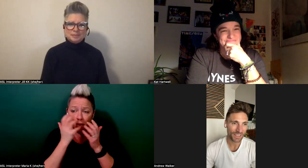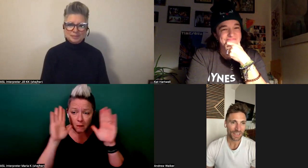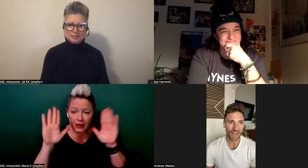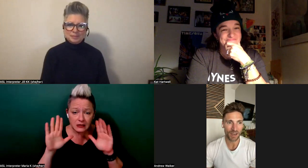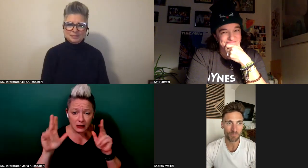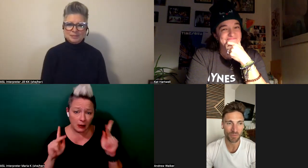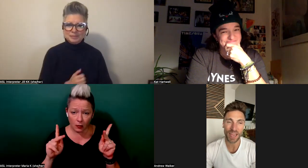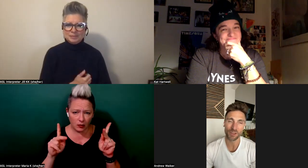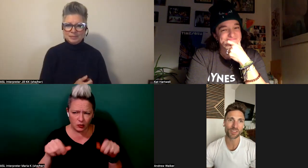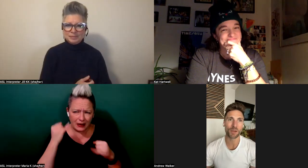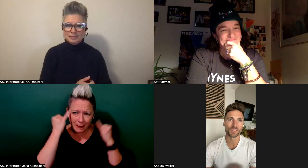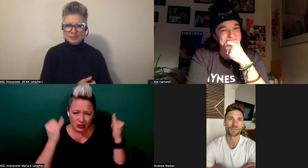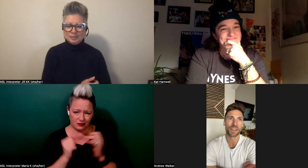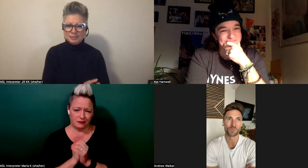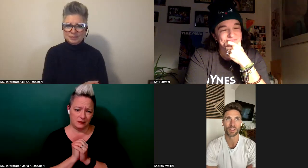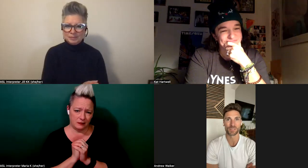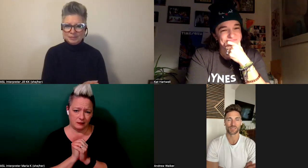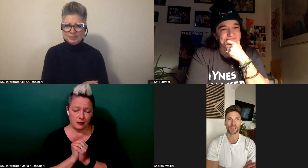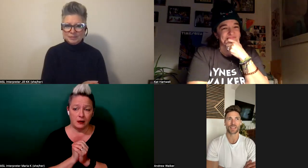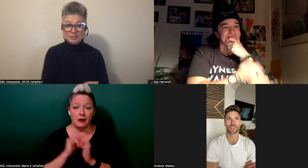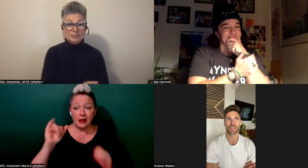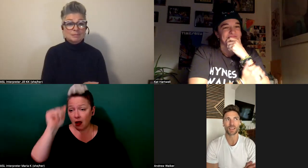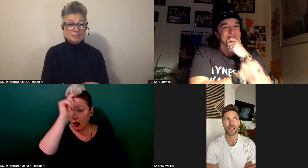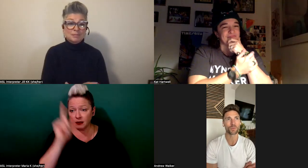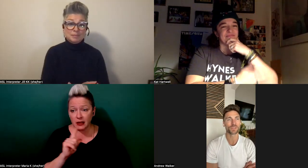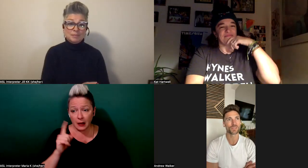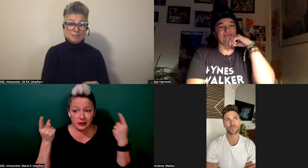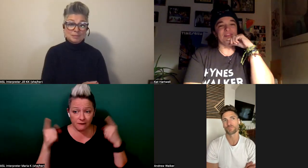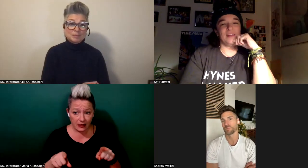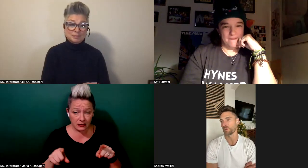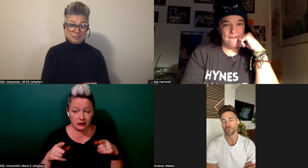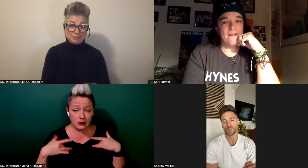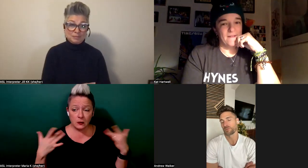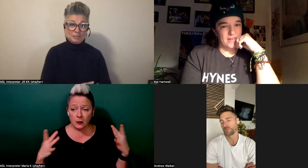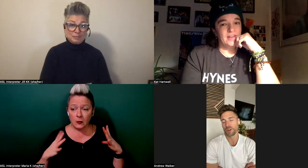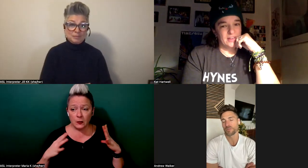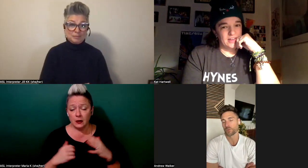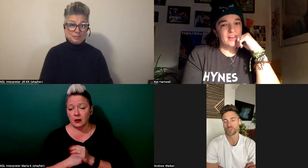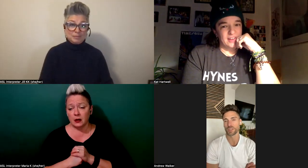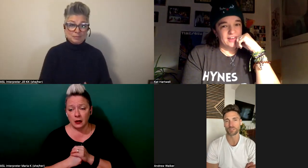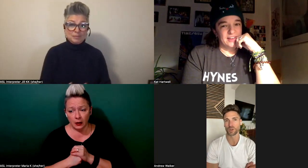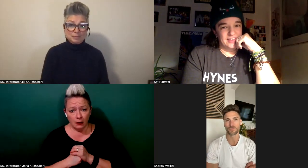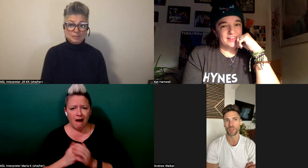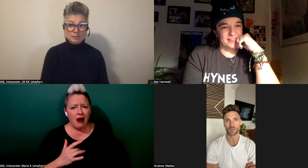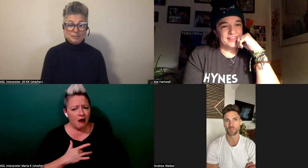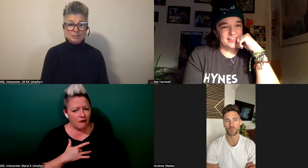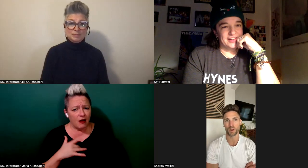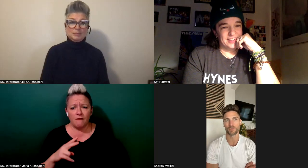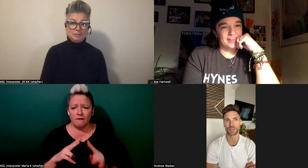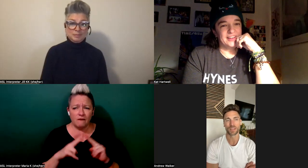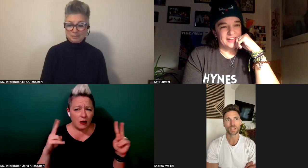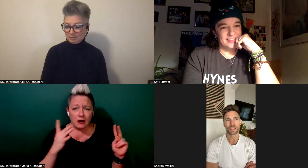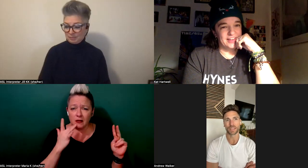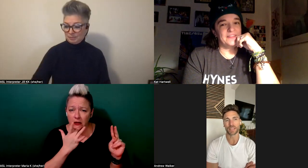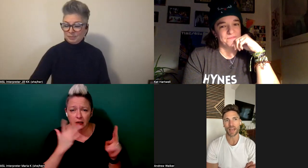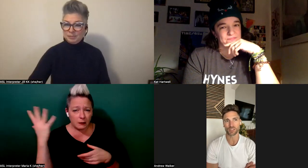imagine. But yeah, the Alzheimer's event was I feel very fortunate, grateful that I was a part of